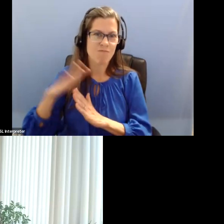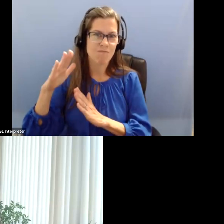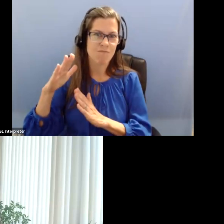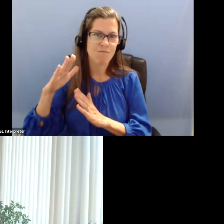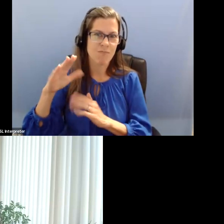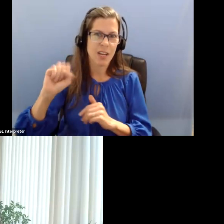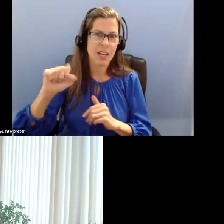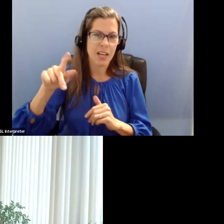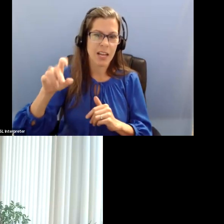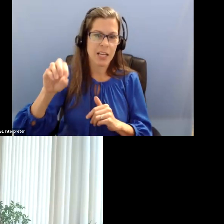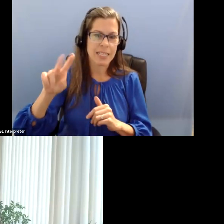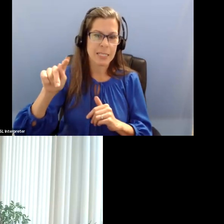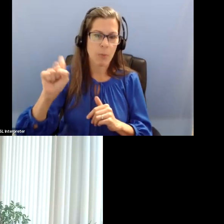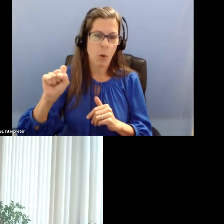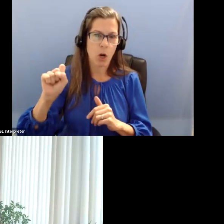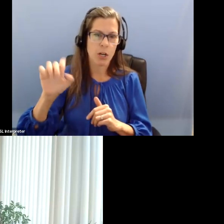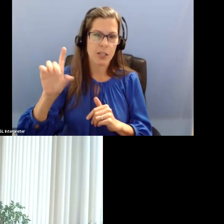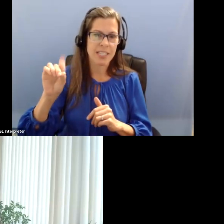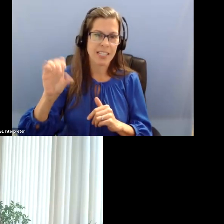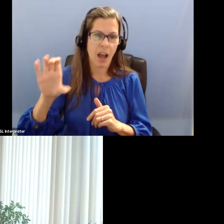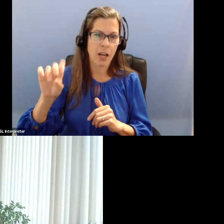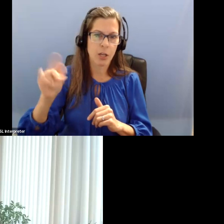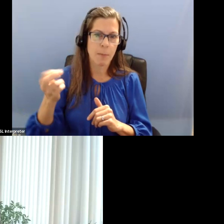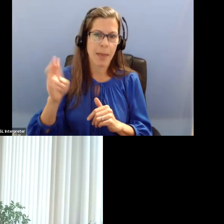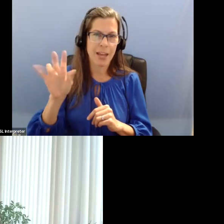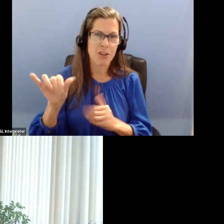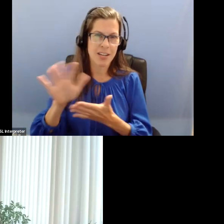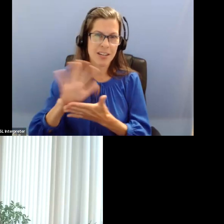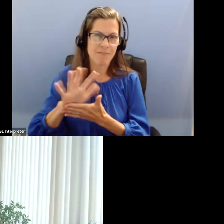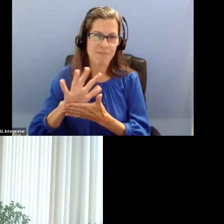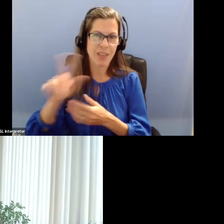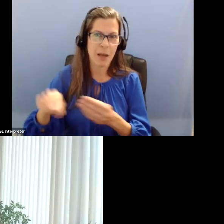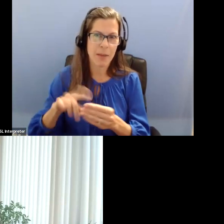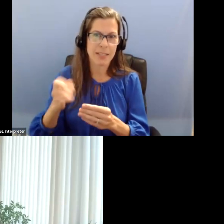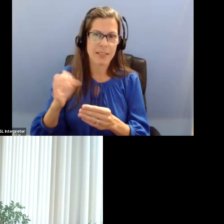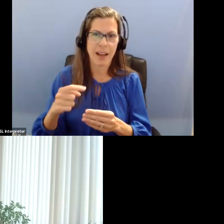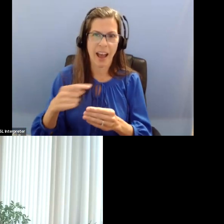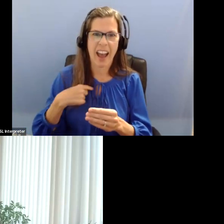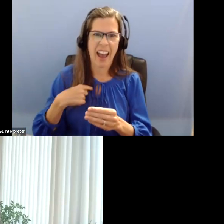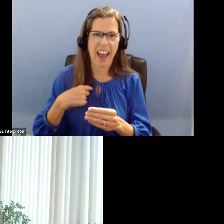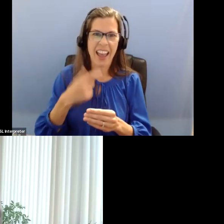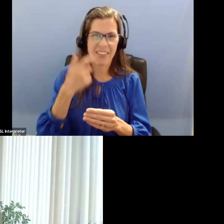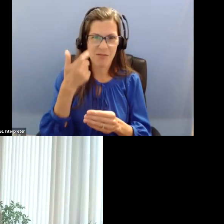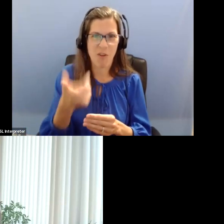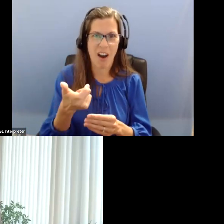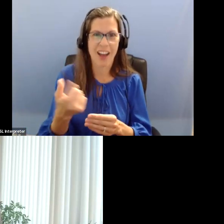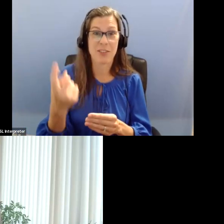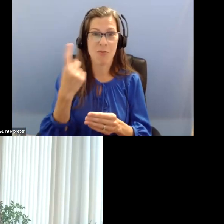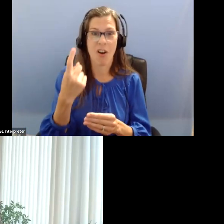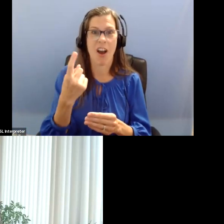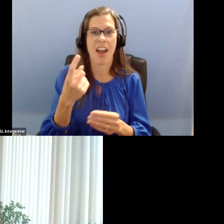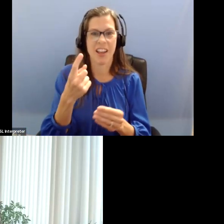sports documentaries. And the one that I'm into the most, and I can't even count how many times I've seen it, is